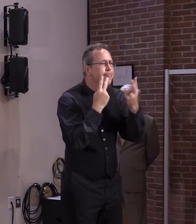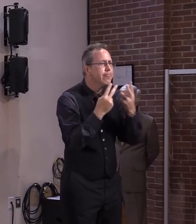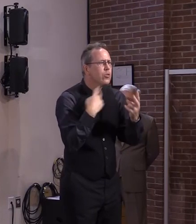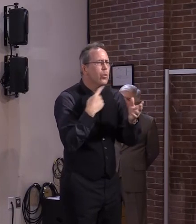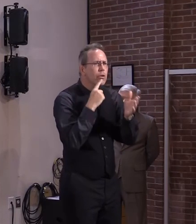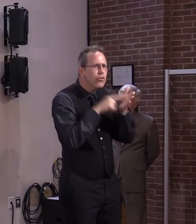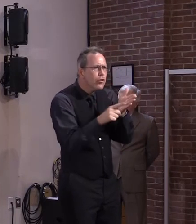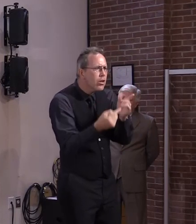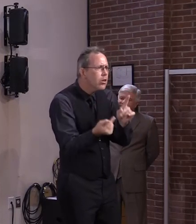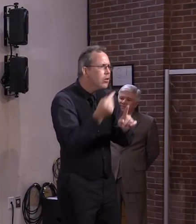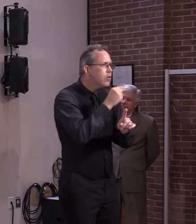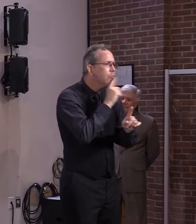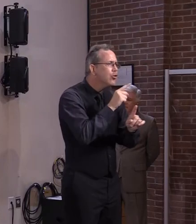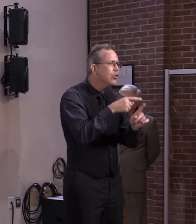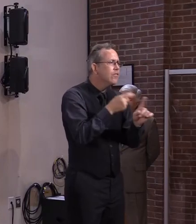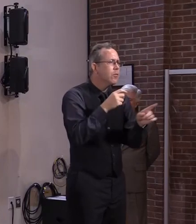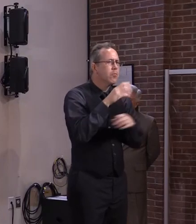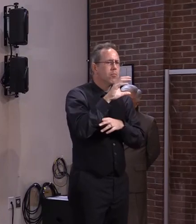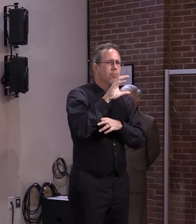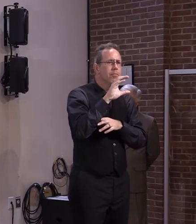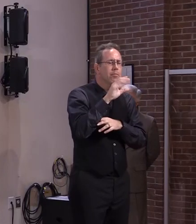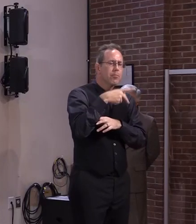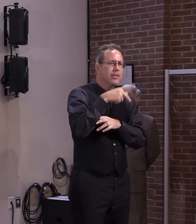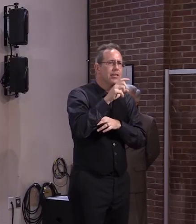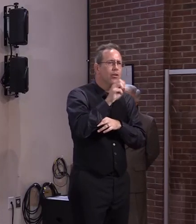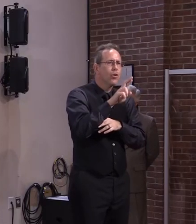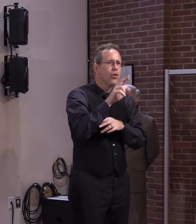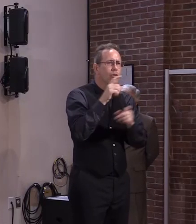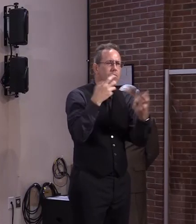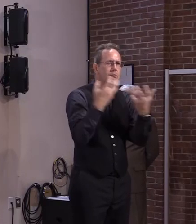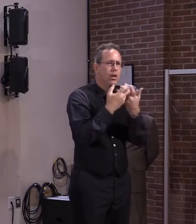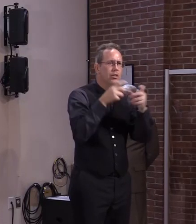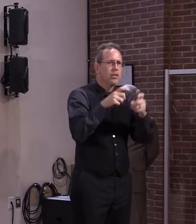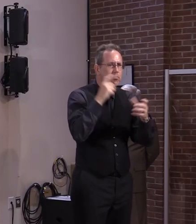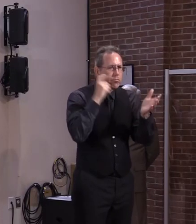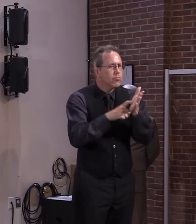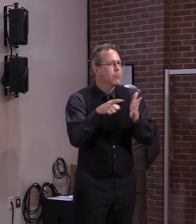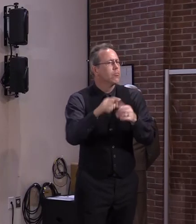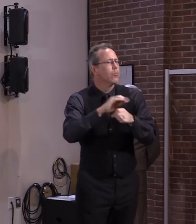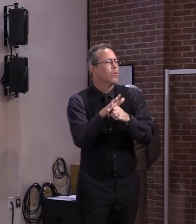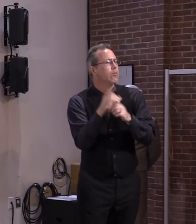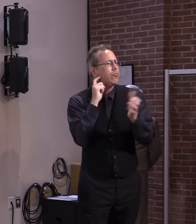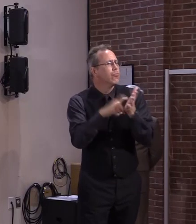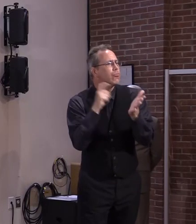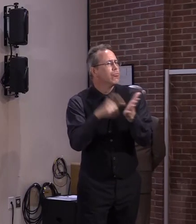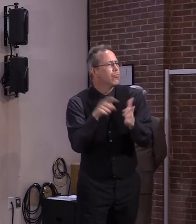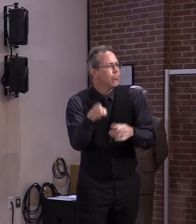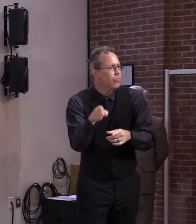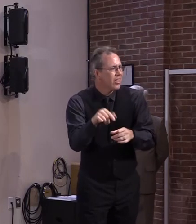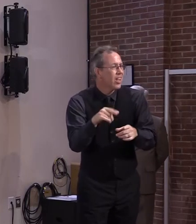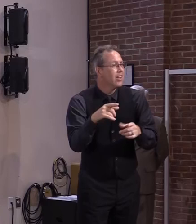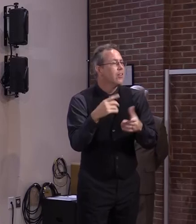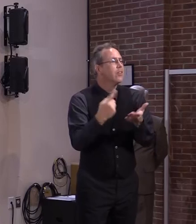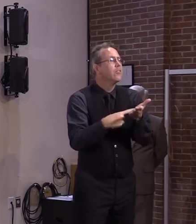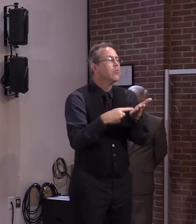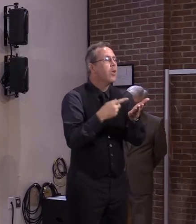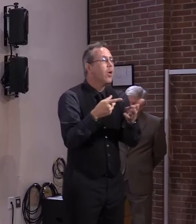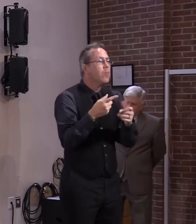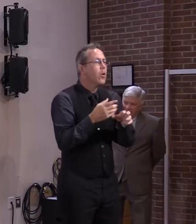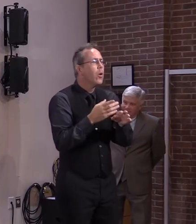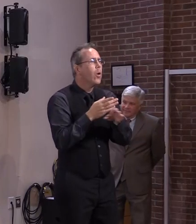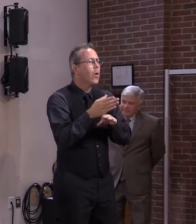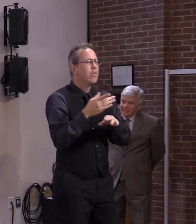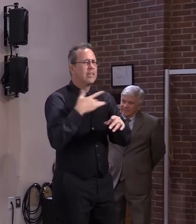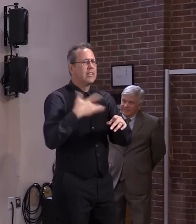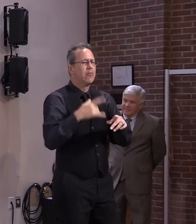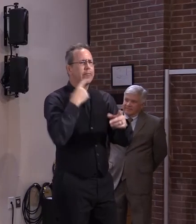it. Usually the concern we get is actually that it's over-identifying it, because it's finding people who may actually